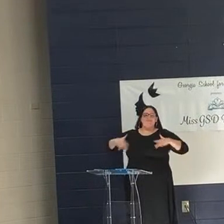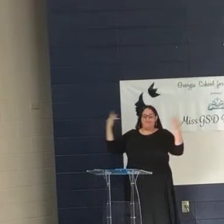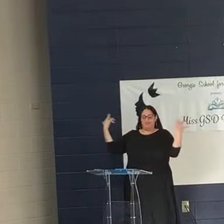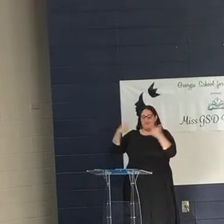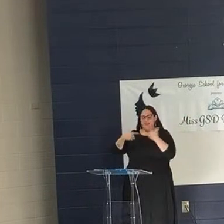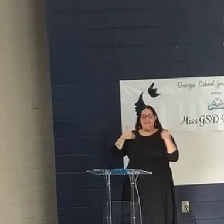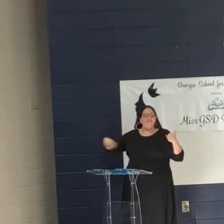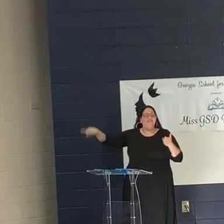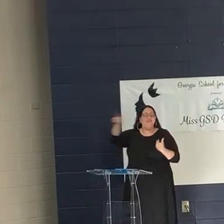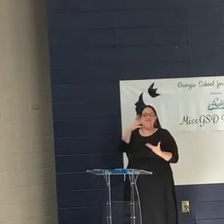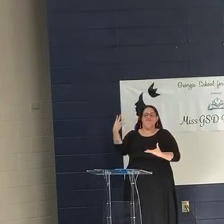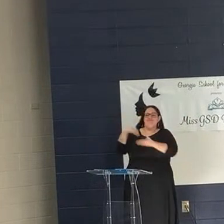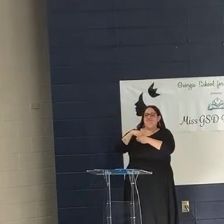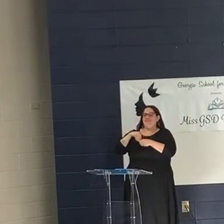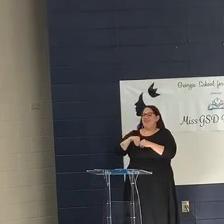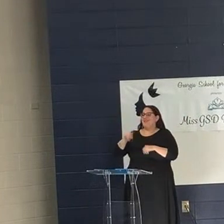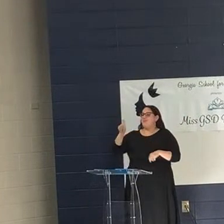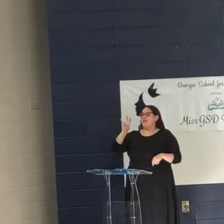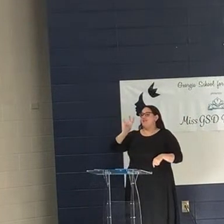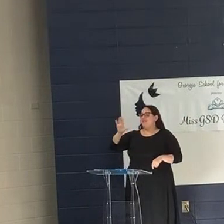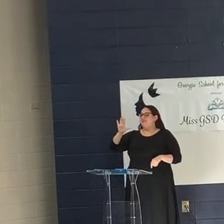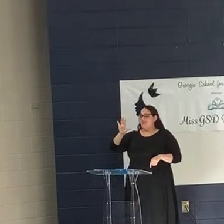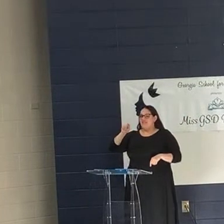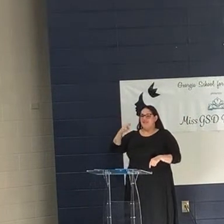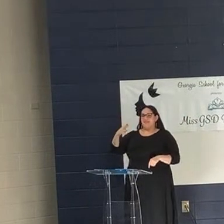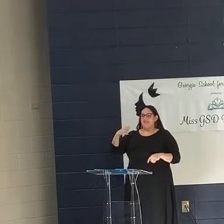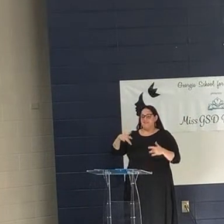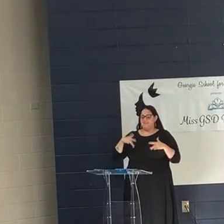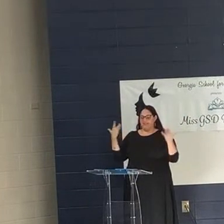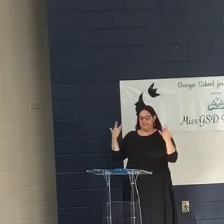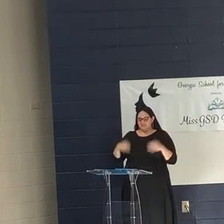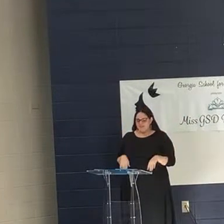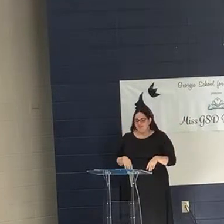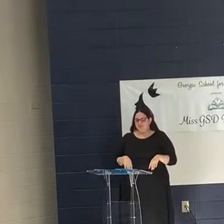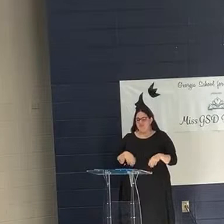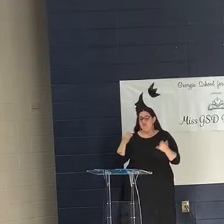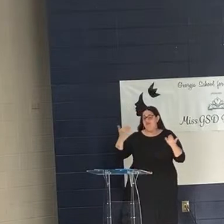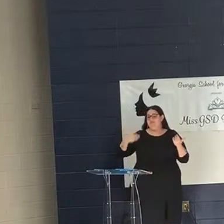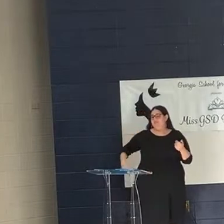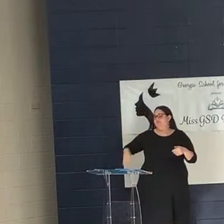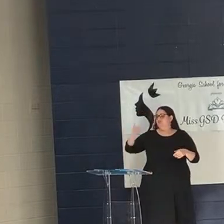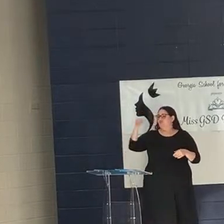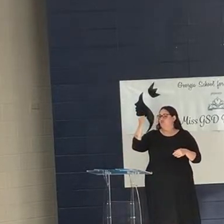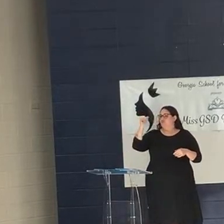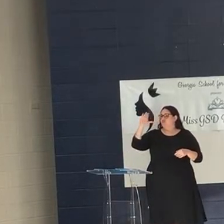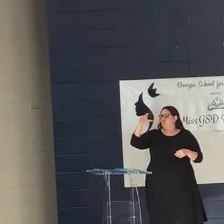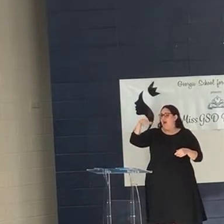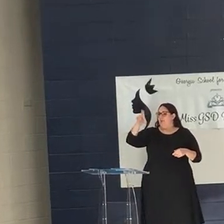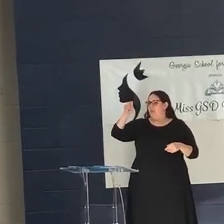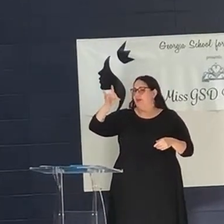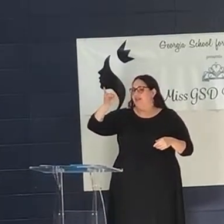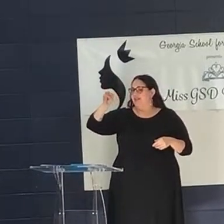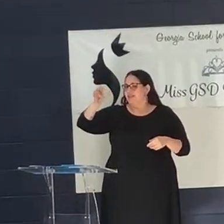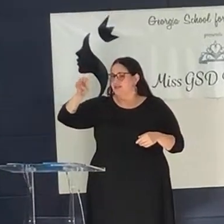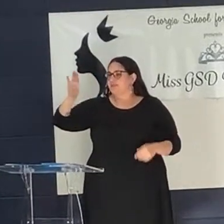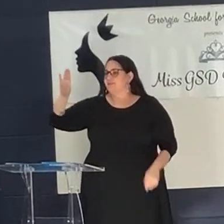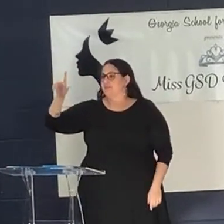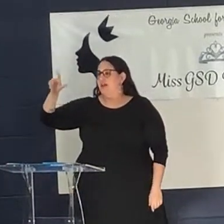Welcome to the 2022 Miss GSD Pageant. And we're very happy for you to be a part of this